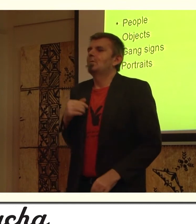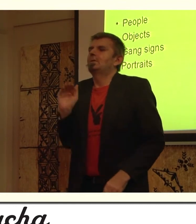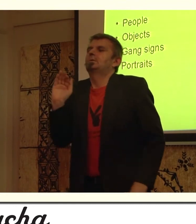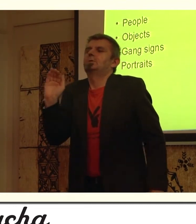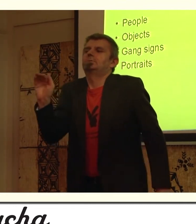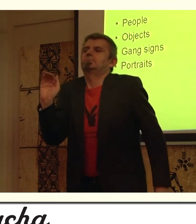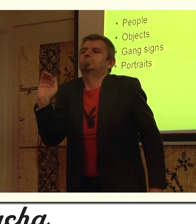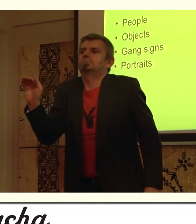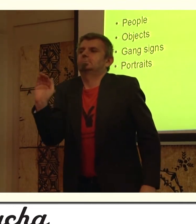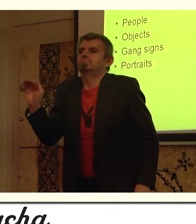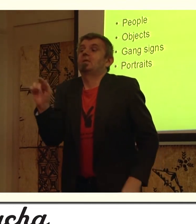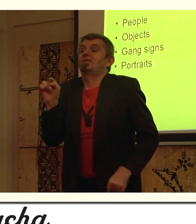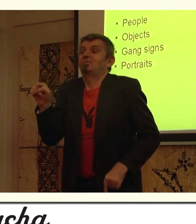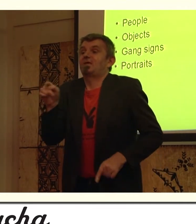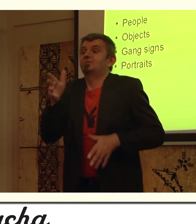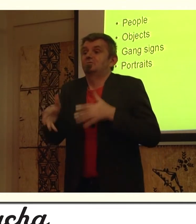I don't know.